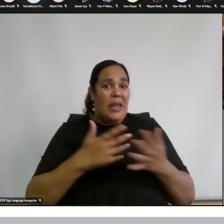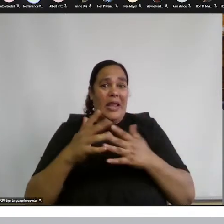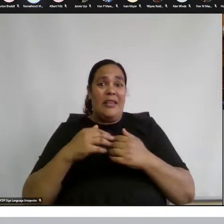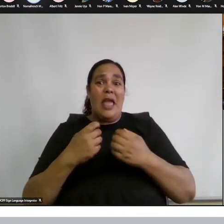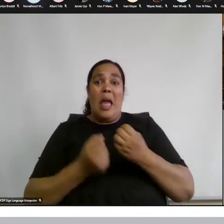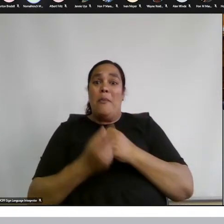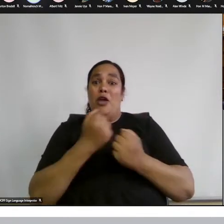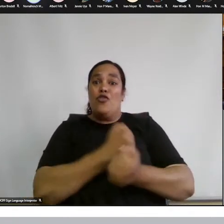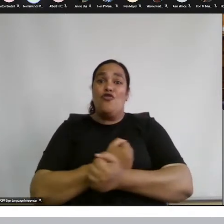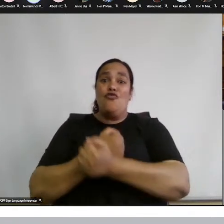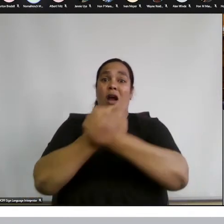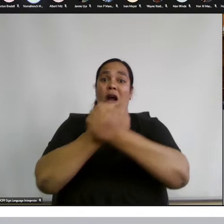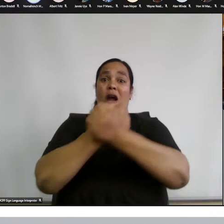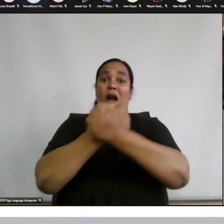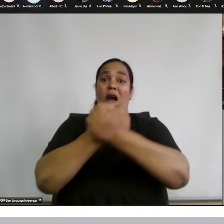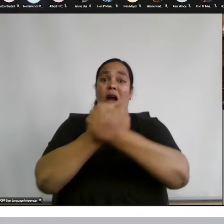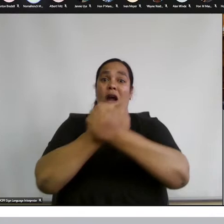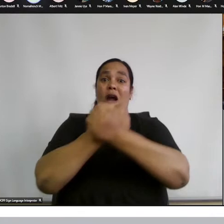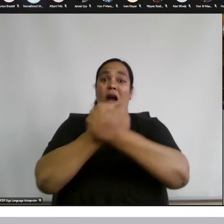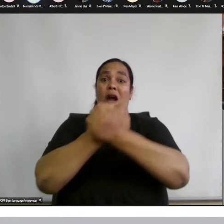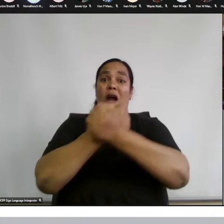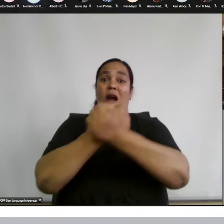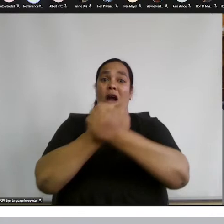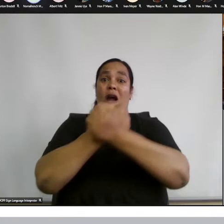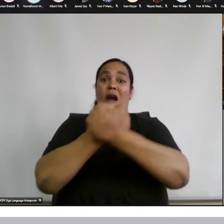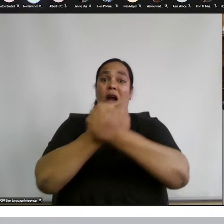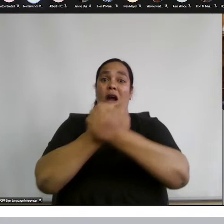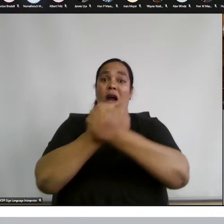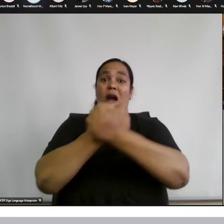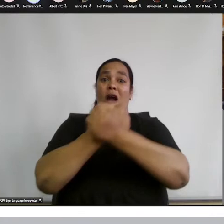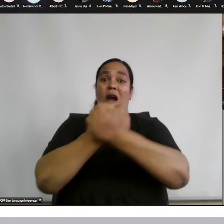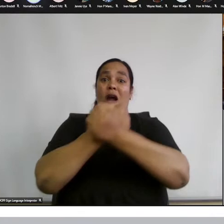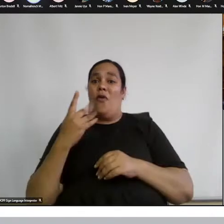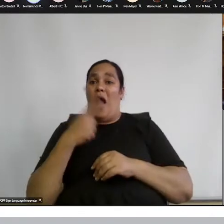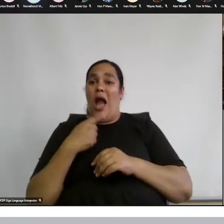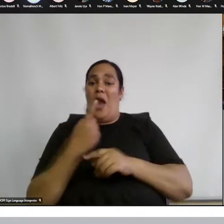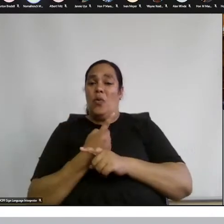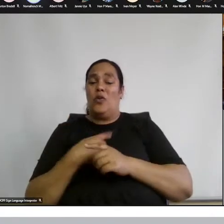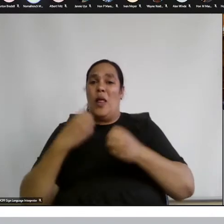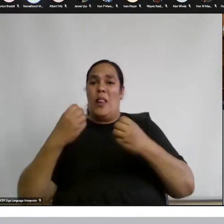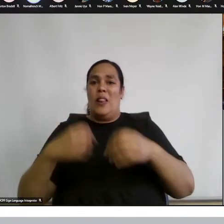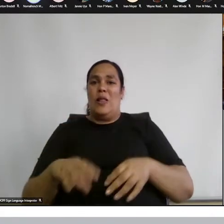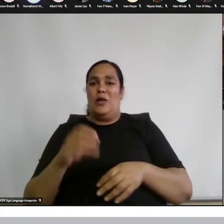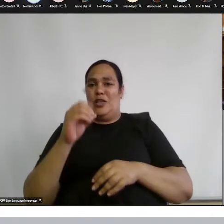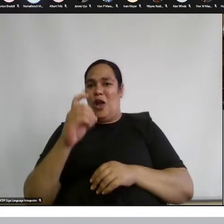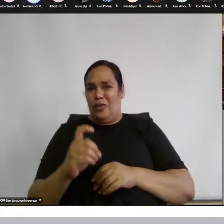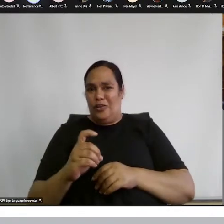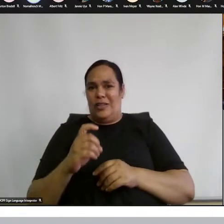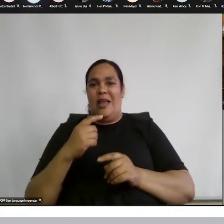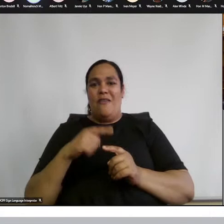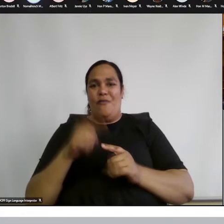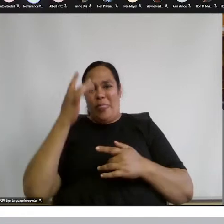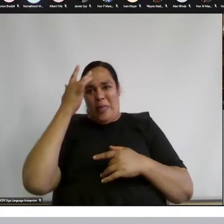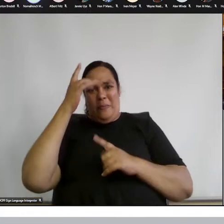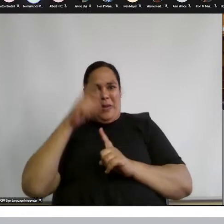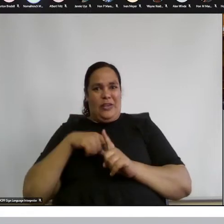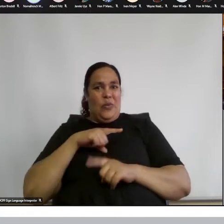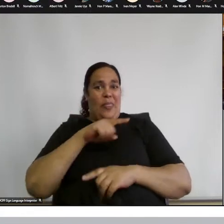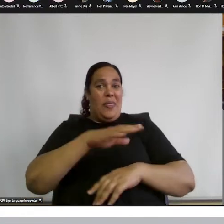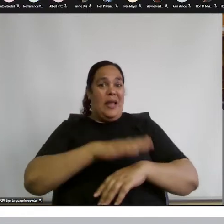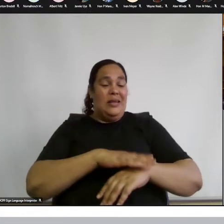truck on the way, it would have meant that within 24 hours might have lost oxygen to the patients, because at the